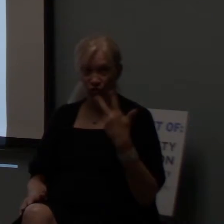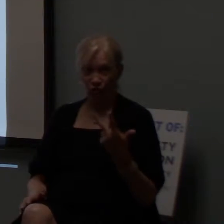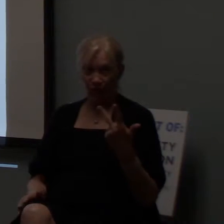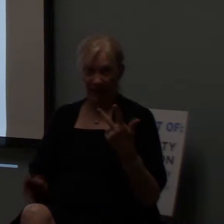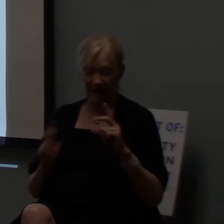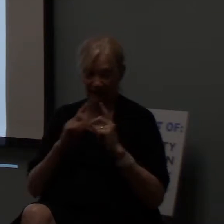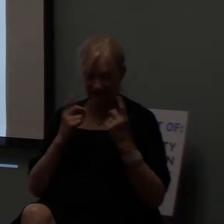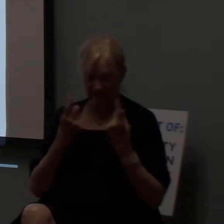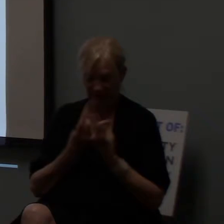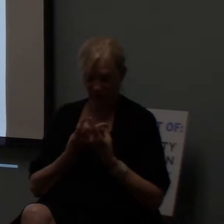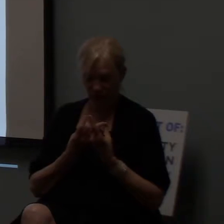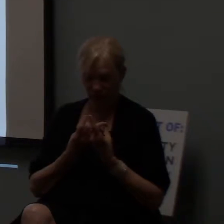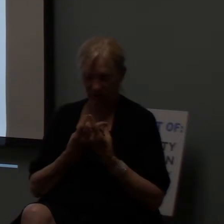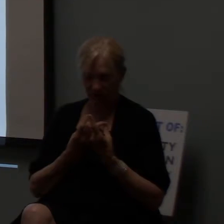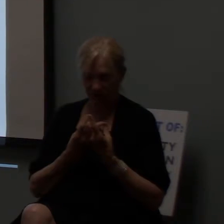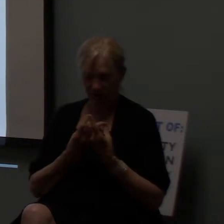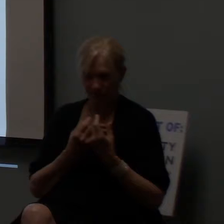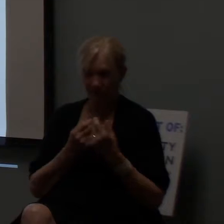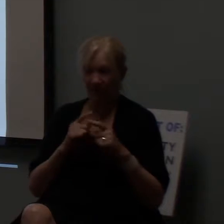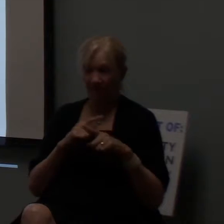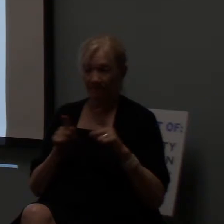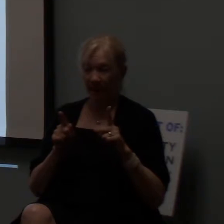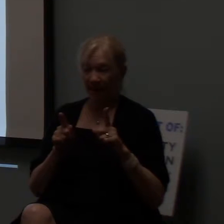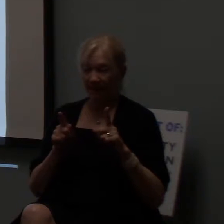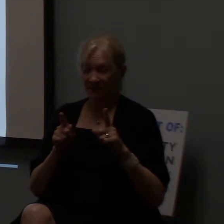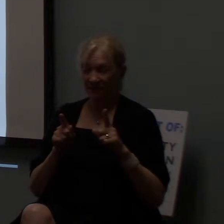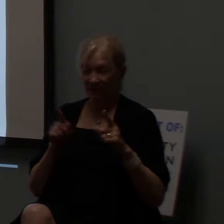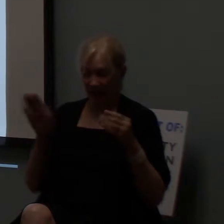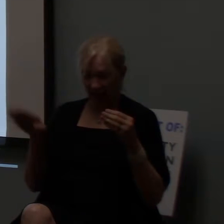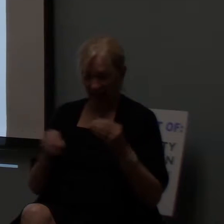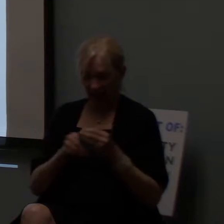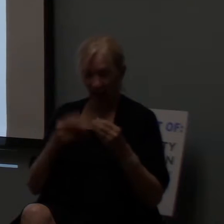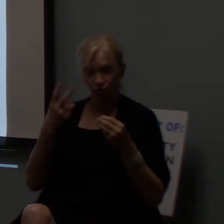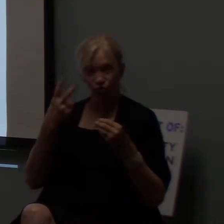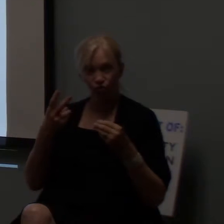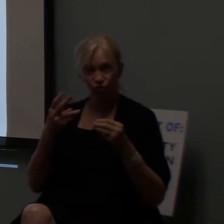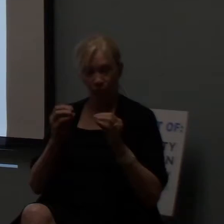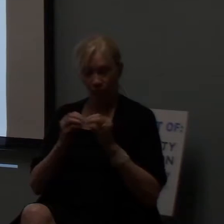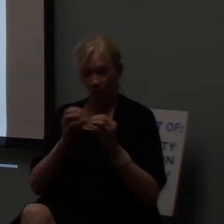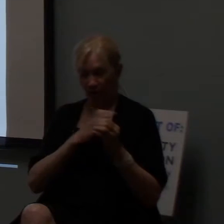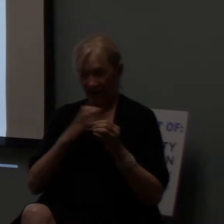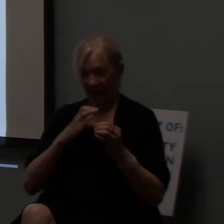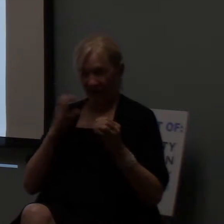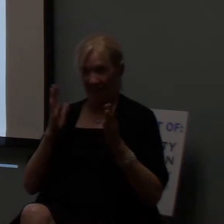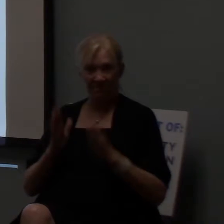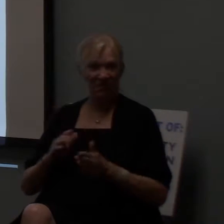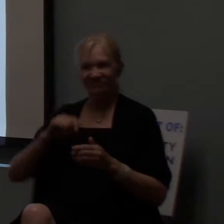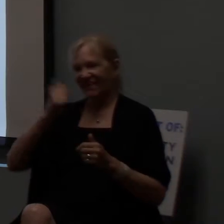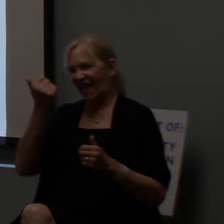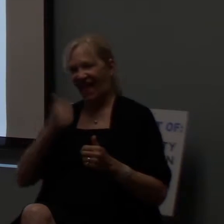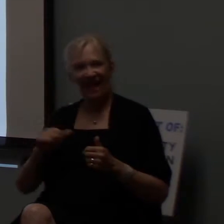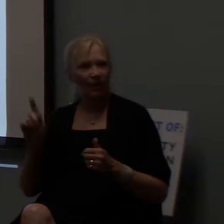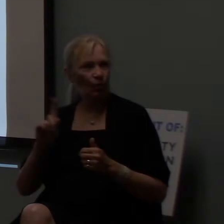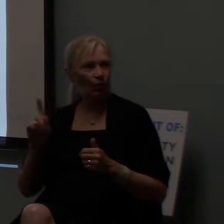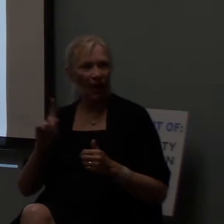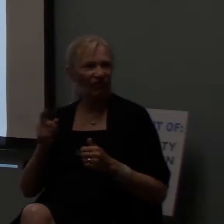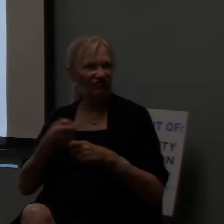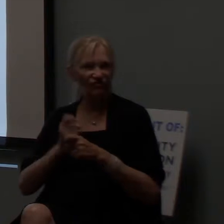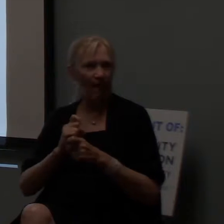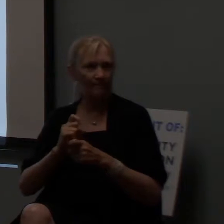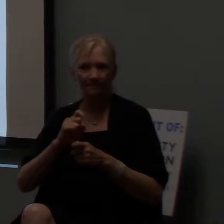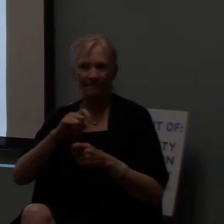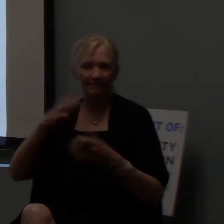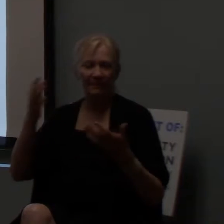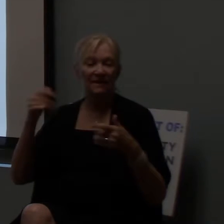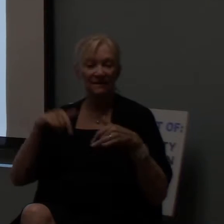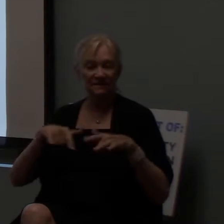districts, just like we do now, but we would add 2 more commissioners who could come from anywhere. So you would